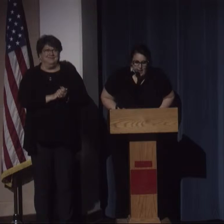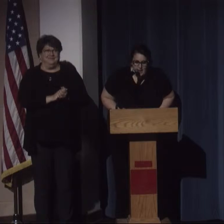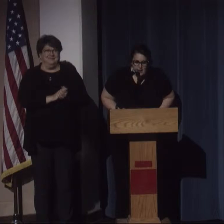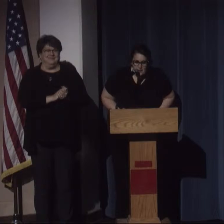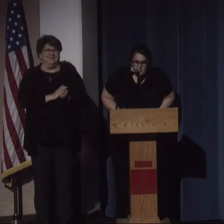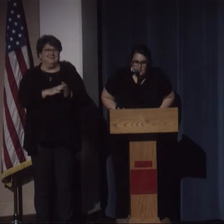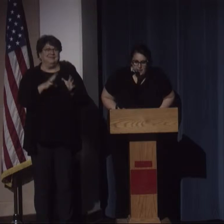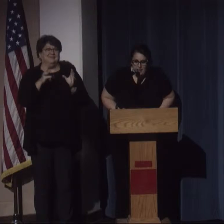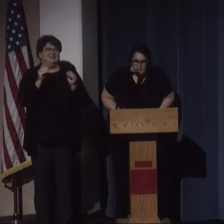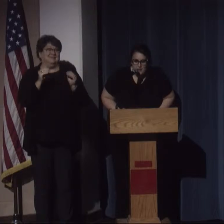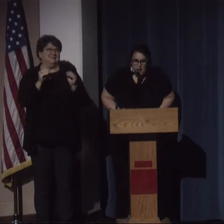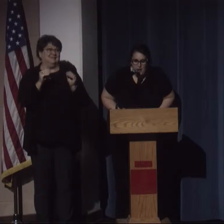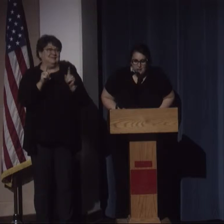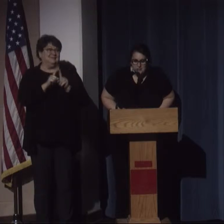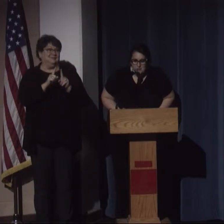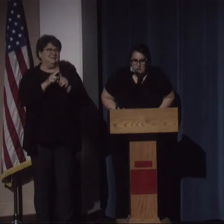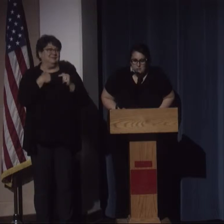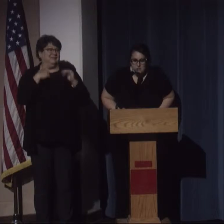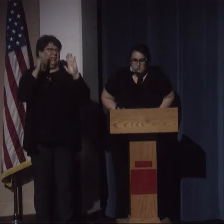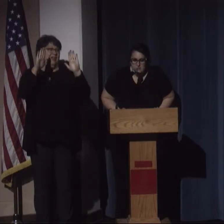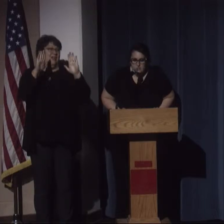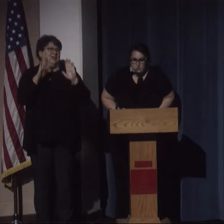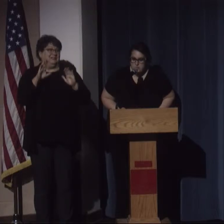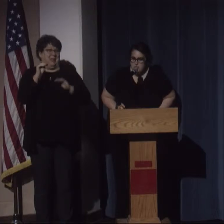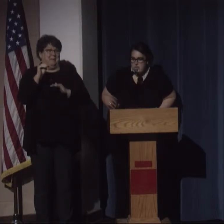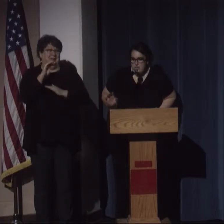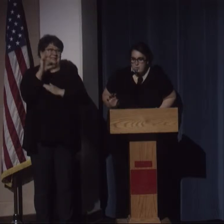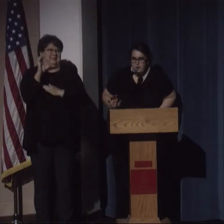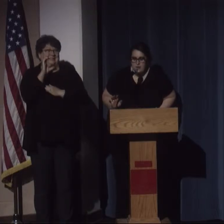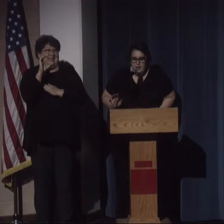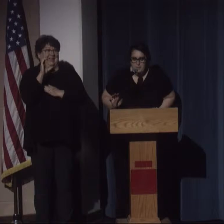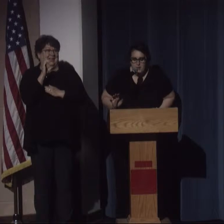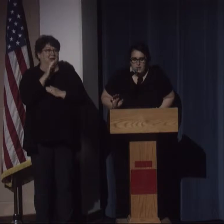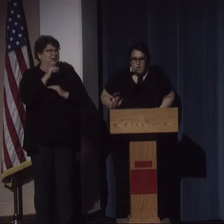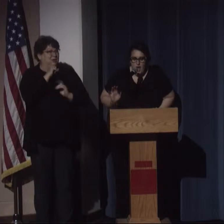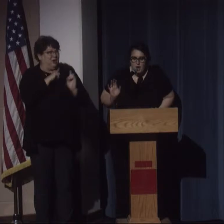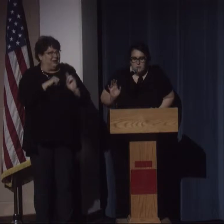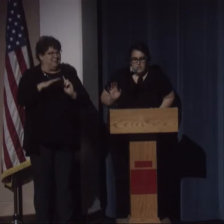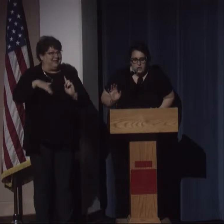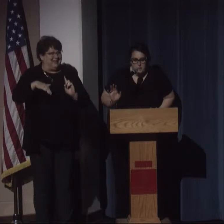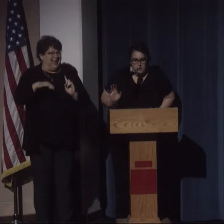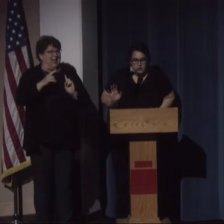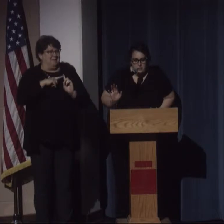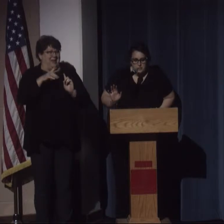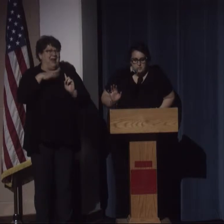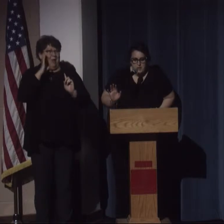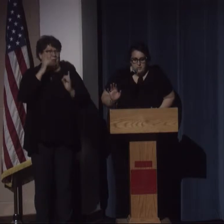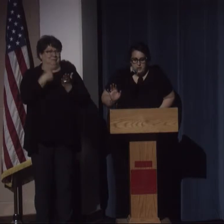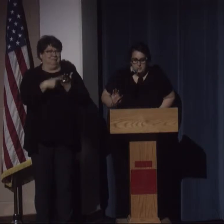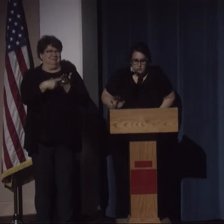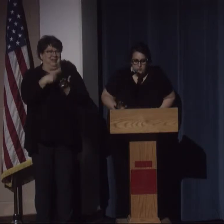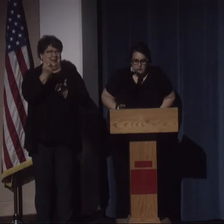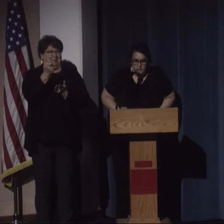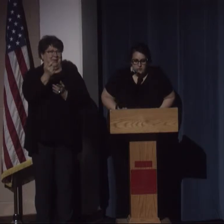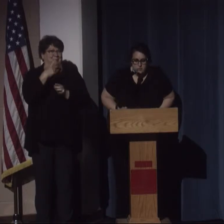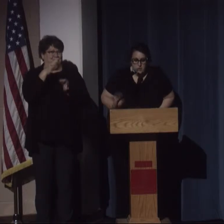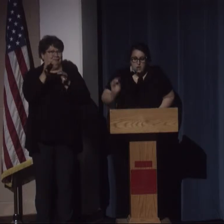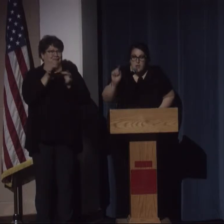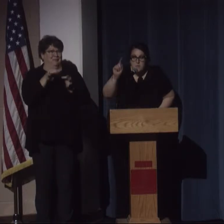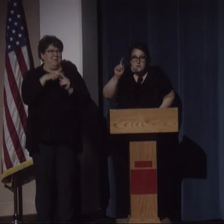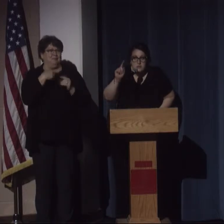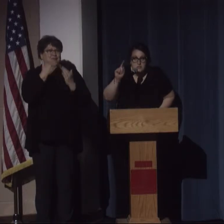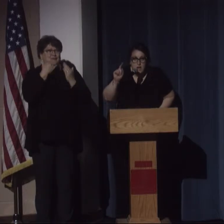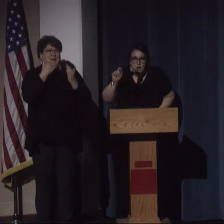Okay, and we have an awesome MC this year. She's not going to come out yet, but I will talk about her in just a minute, but I'm so grateful to